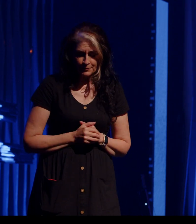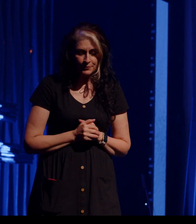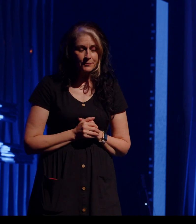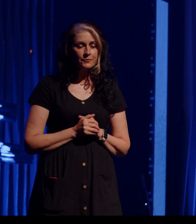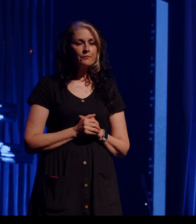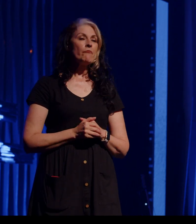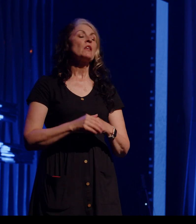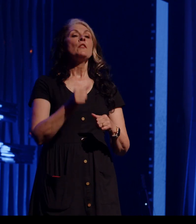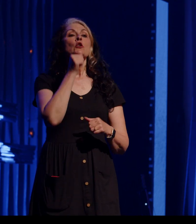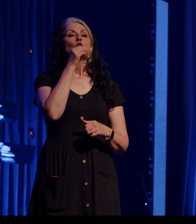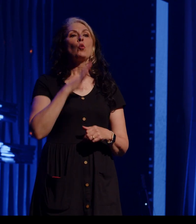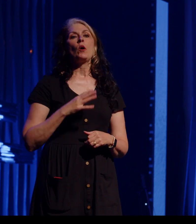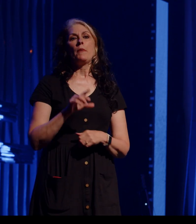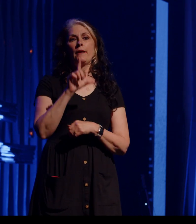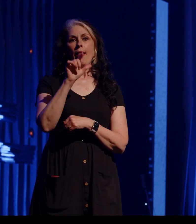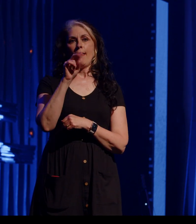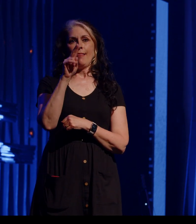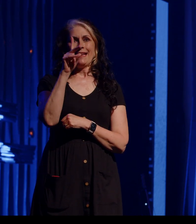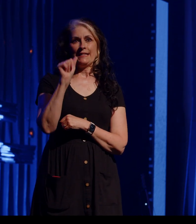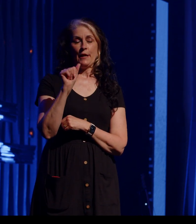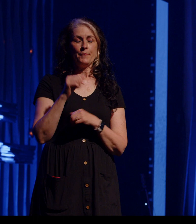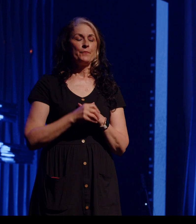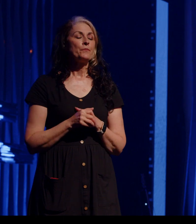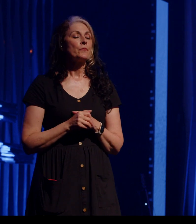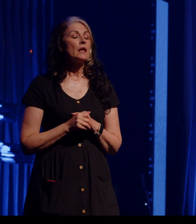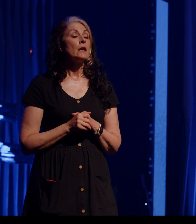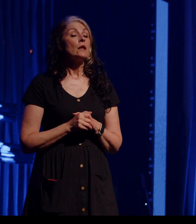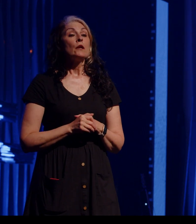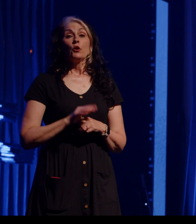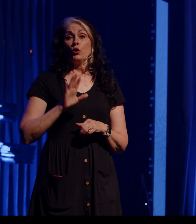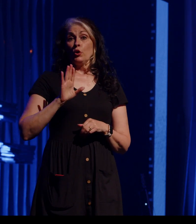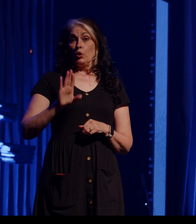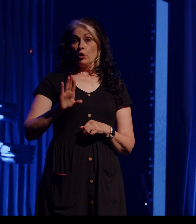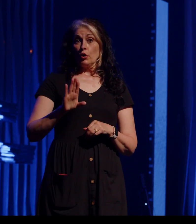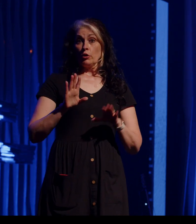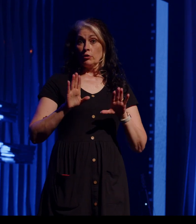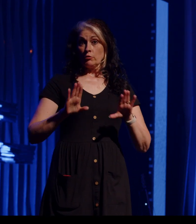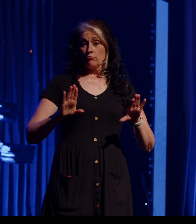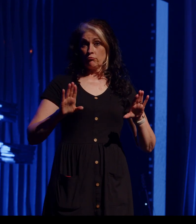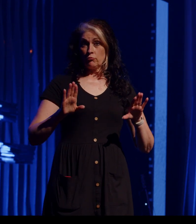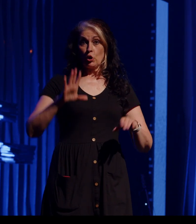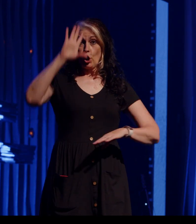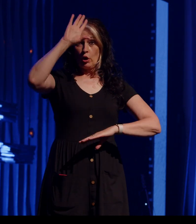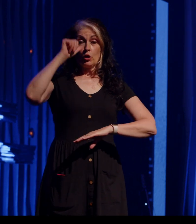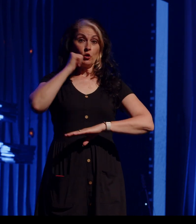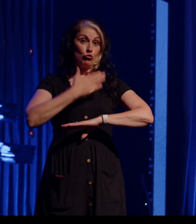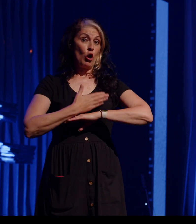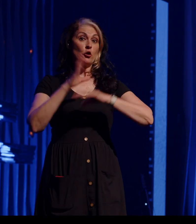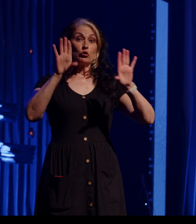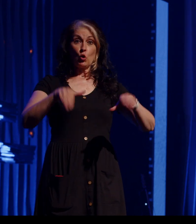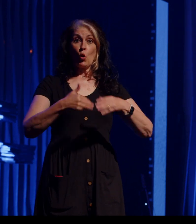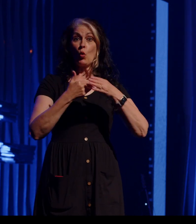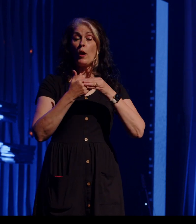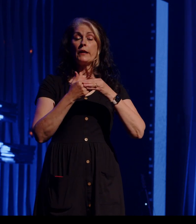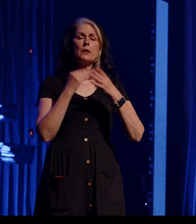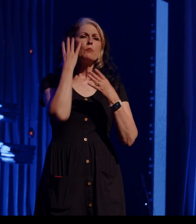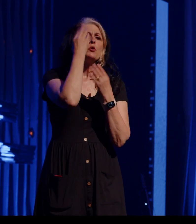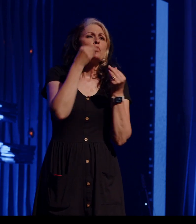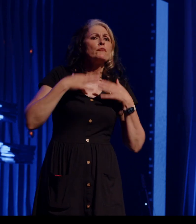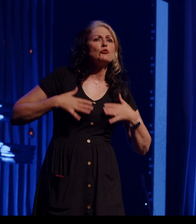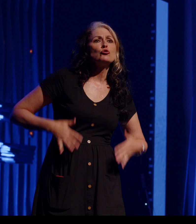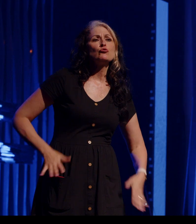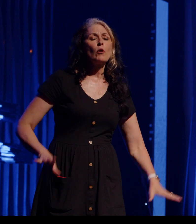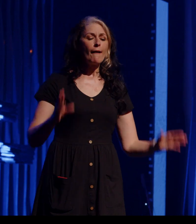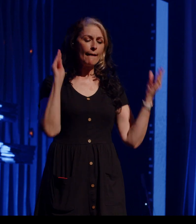And there was this lady, Linda Hutchins, and she was at her daughter's wedding. She got the beautiful dress,